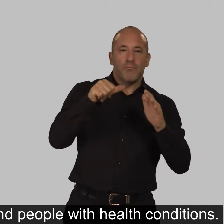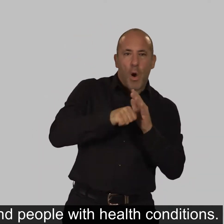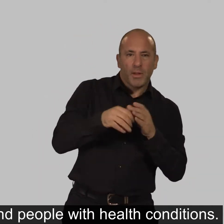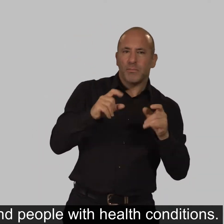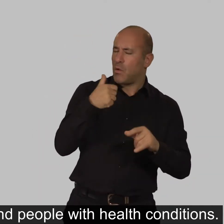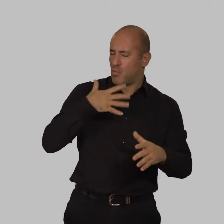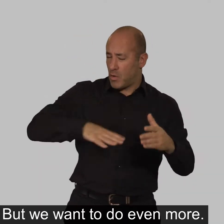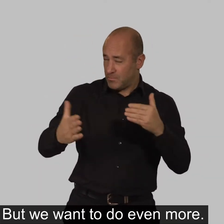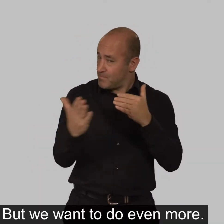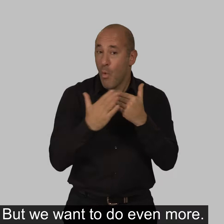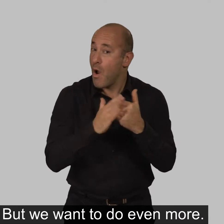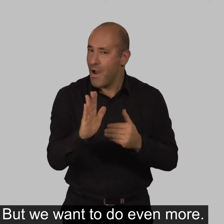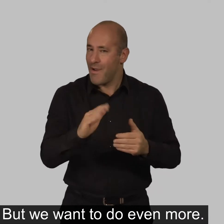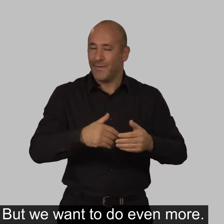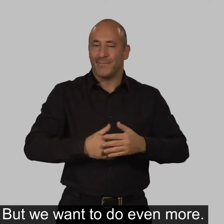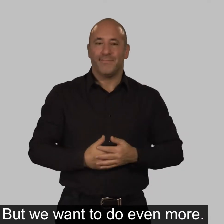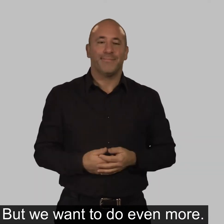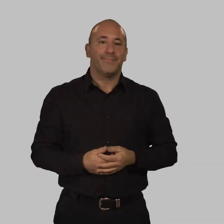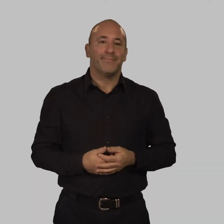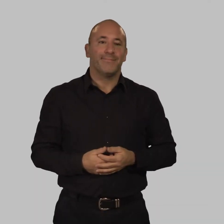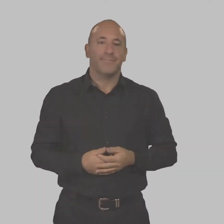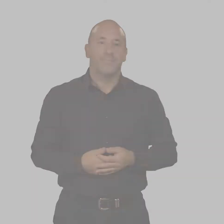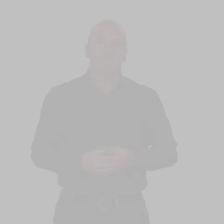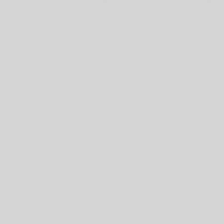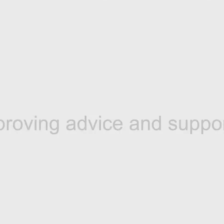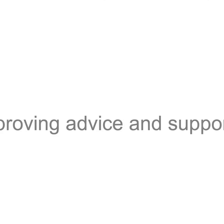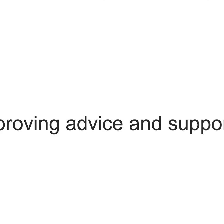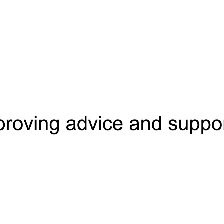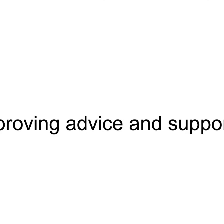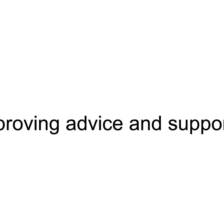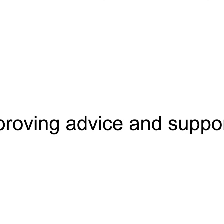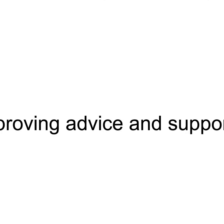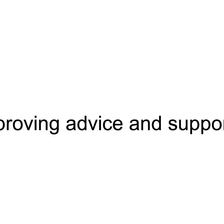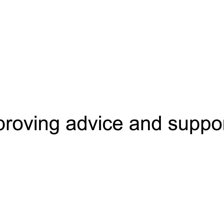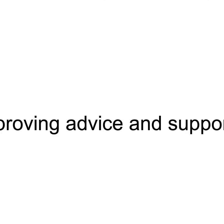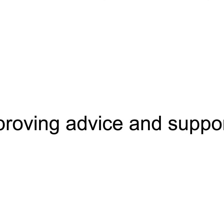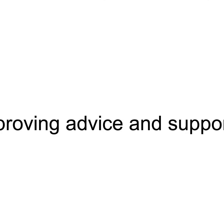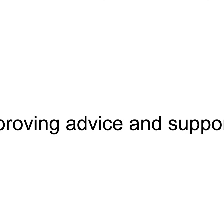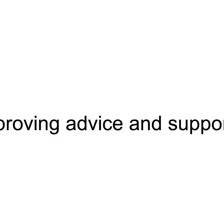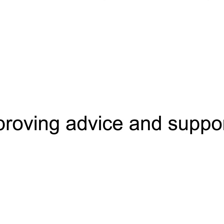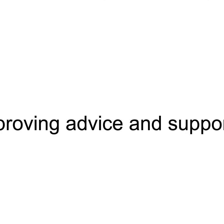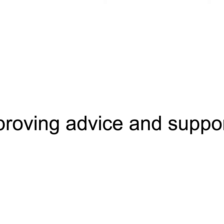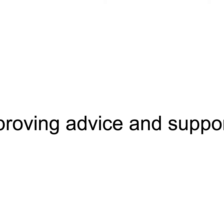health conditions, but we want to do even more. Improving advice and support.